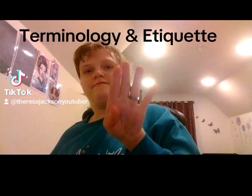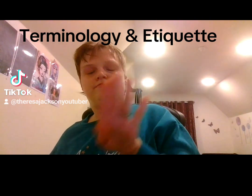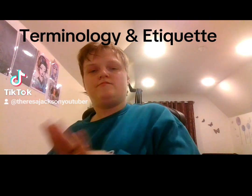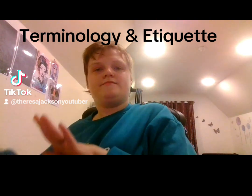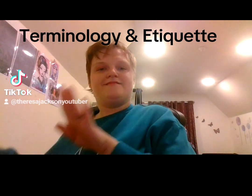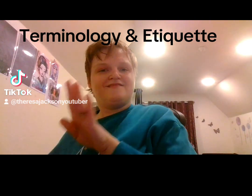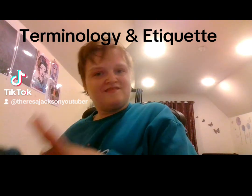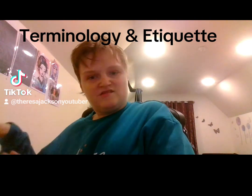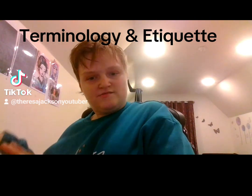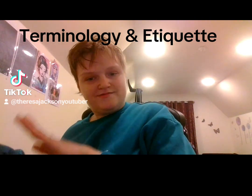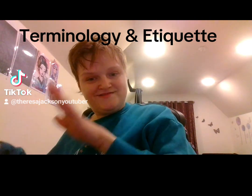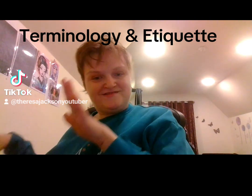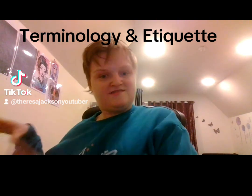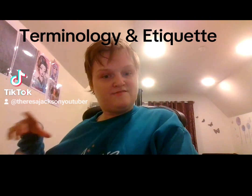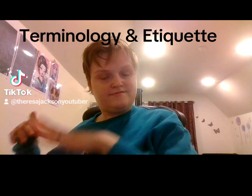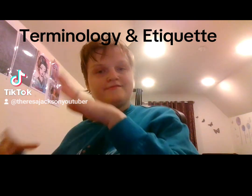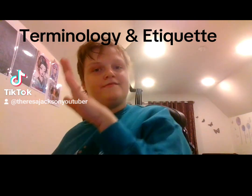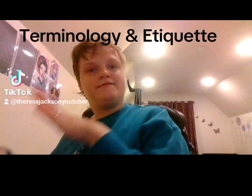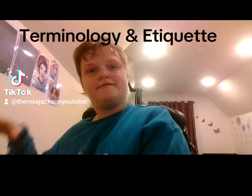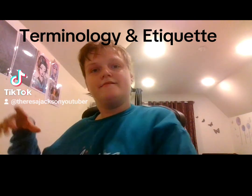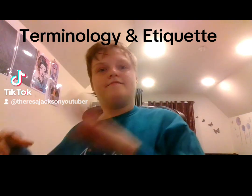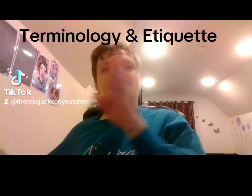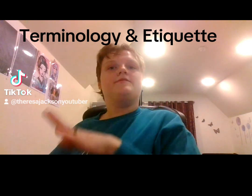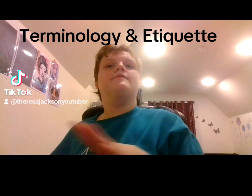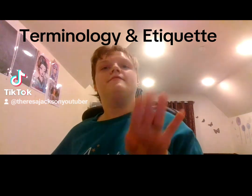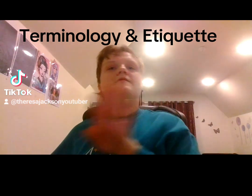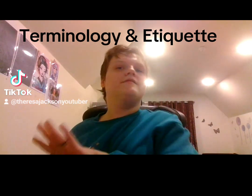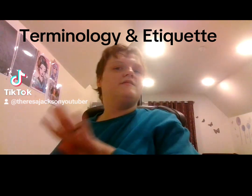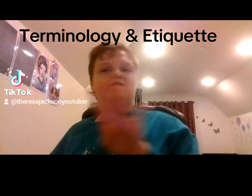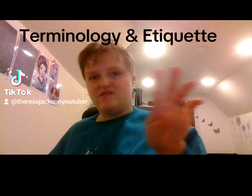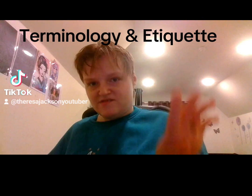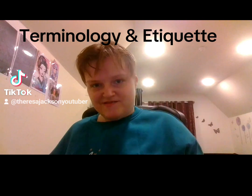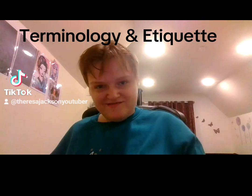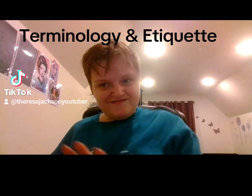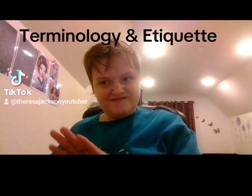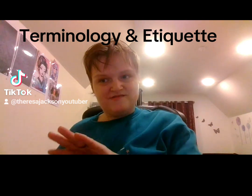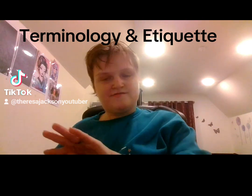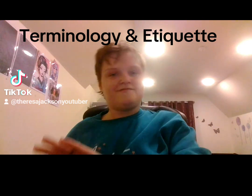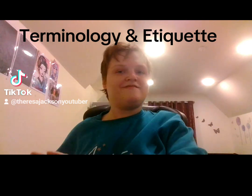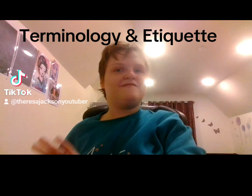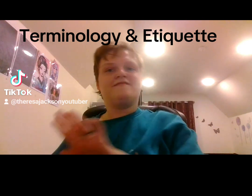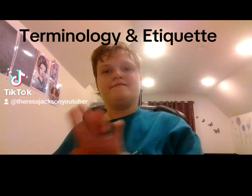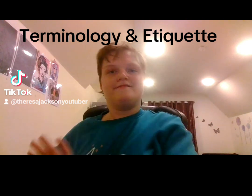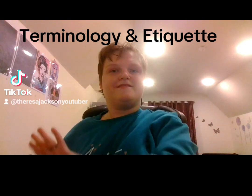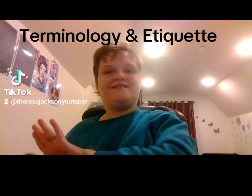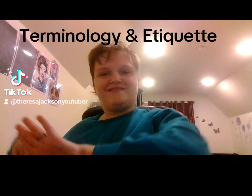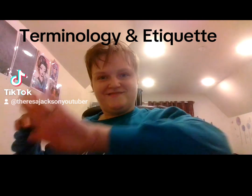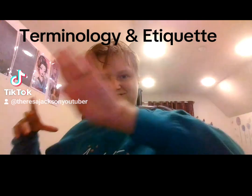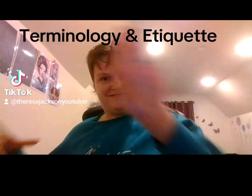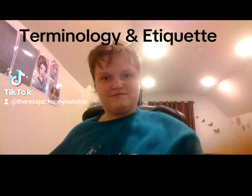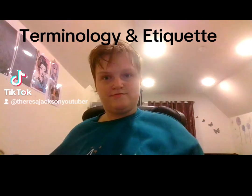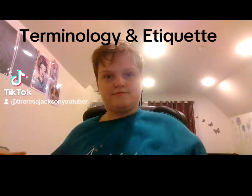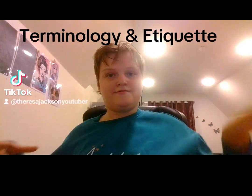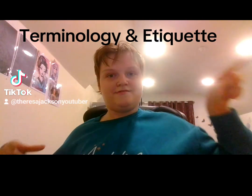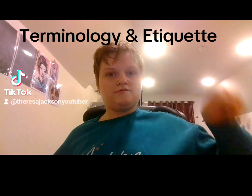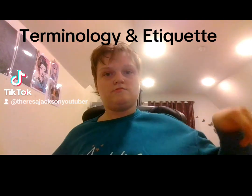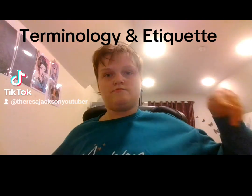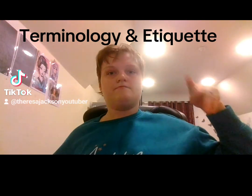is just one aspect of who they are. For example, say, person